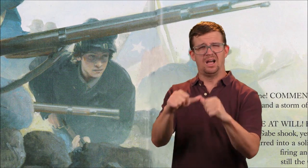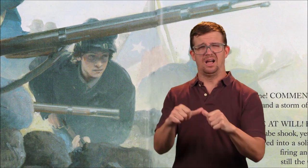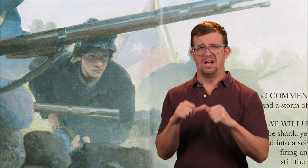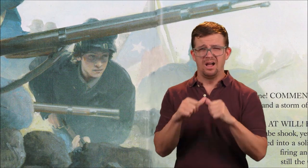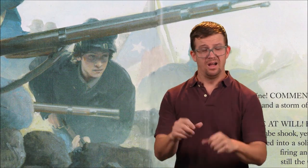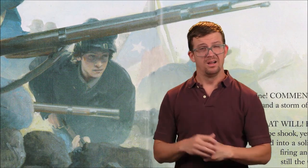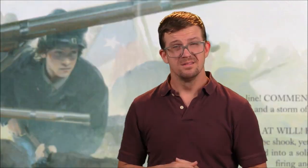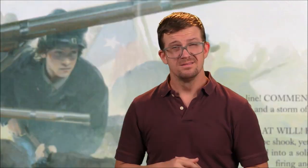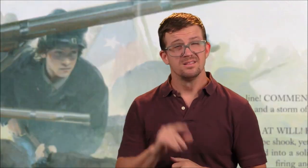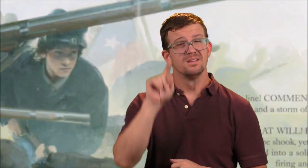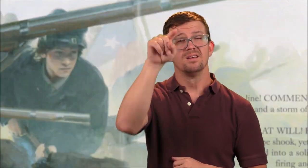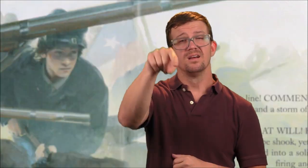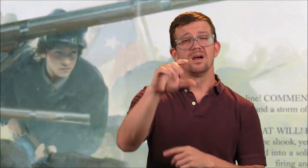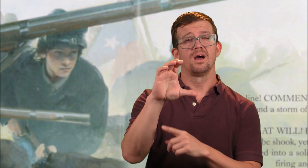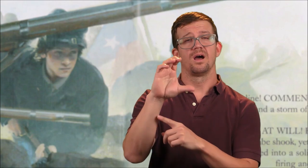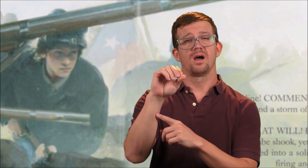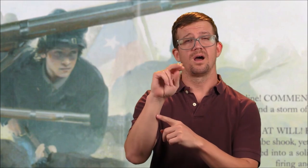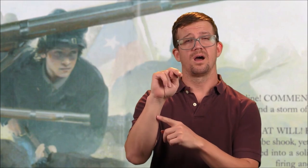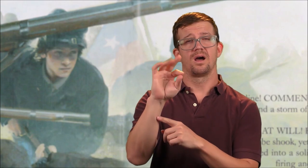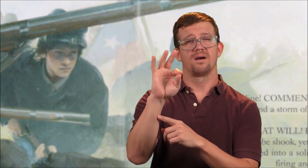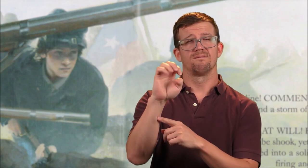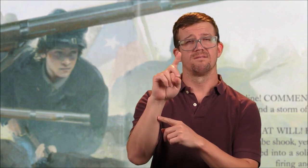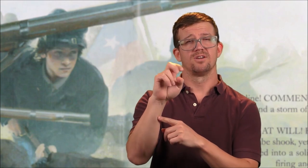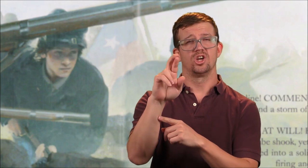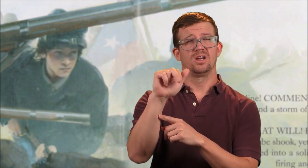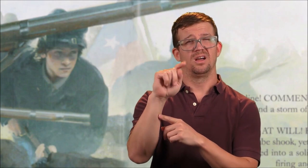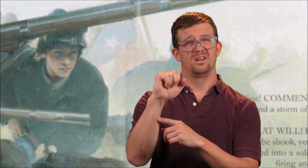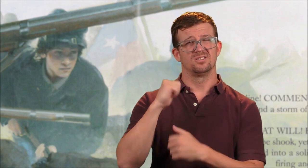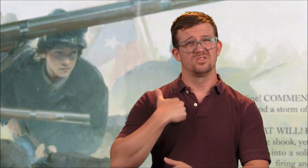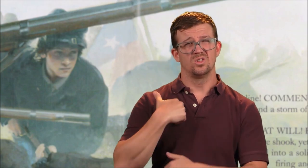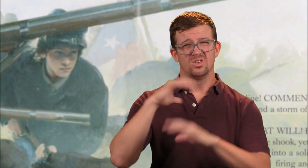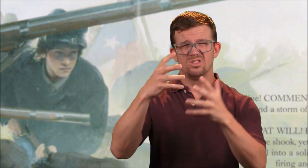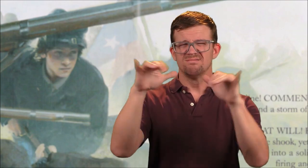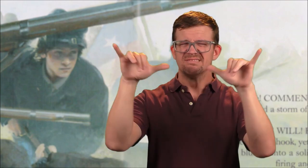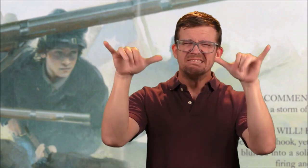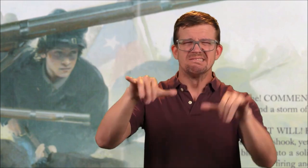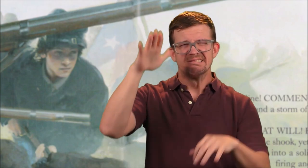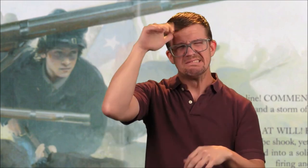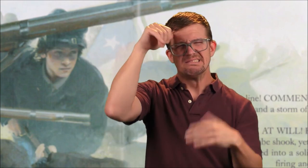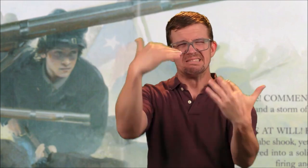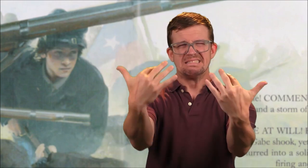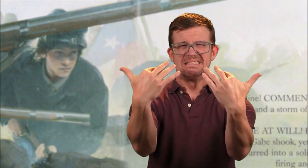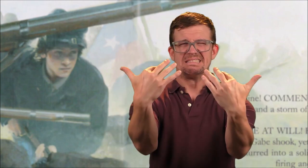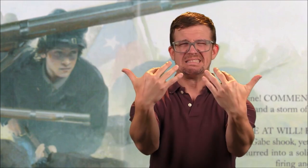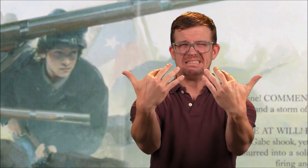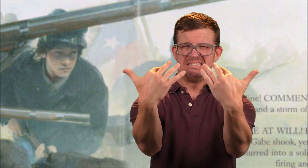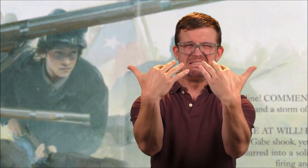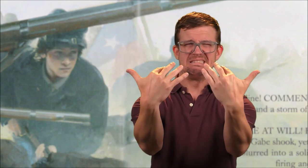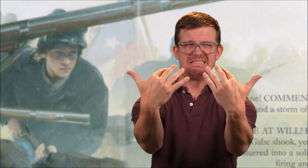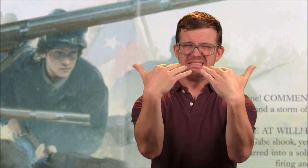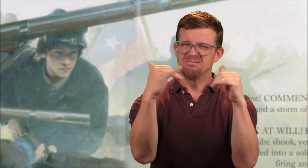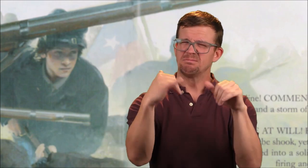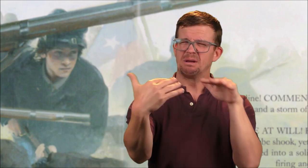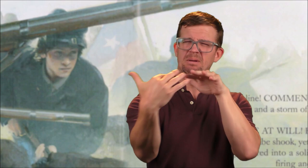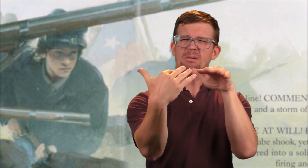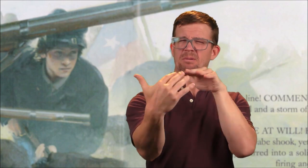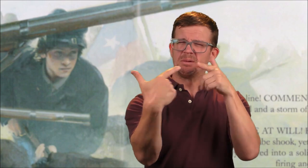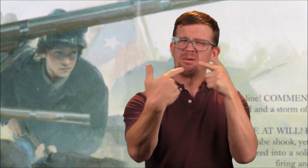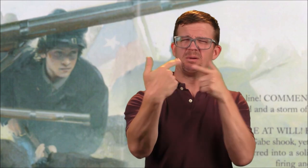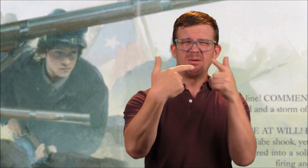and reloading. But still the Confederates kept coming, firing back, determined to break the Union lines. The gunfire